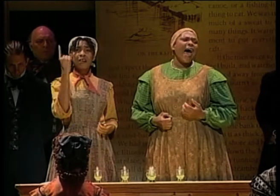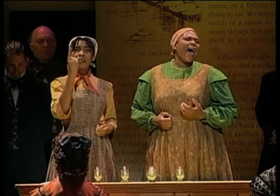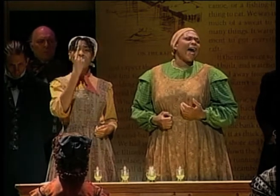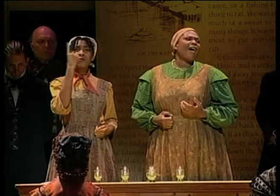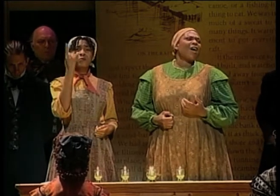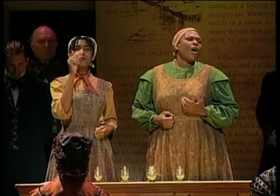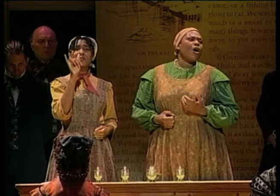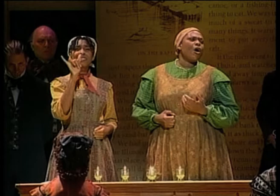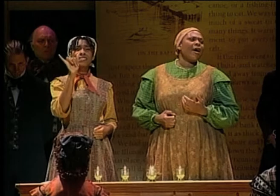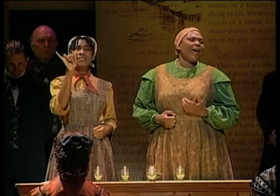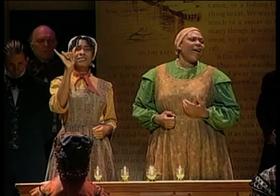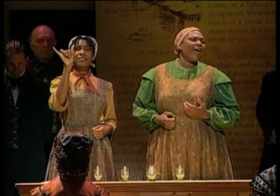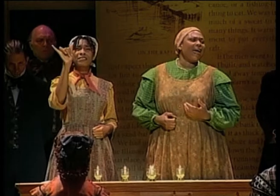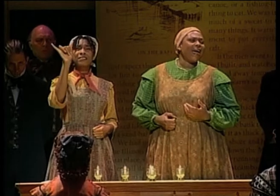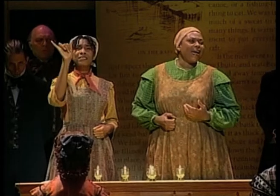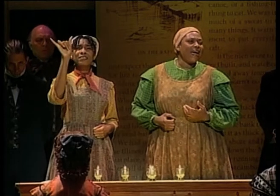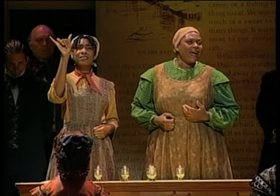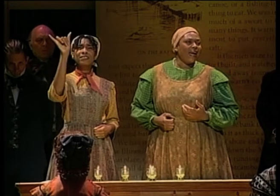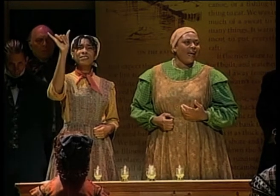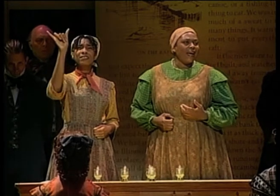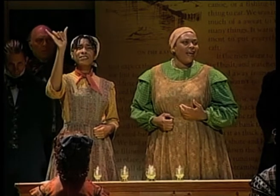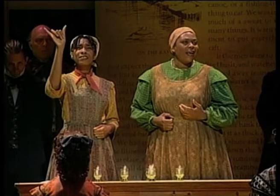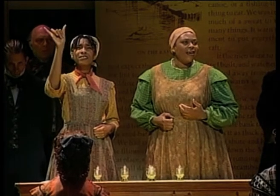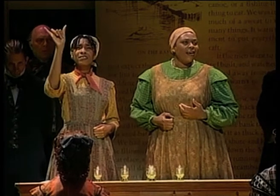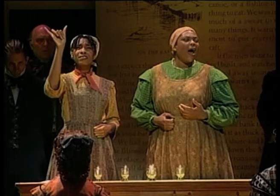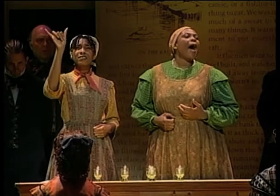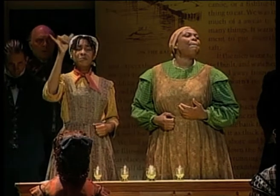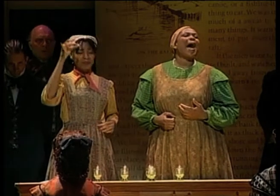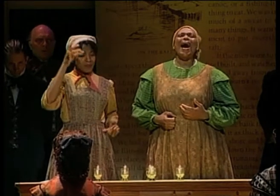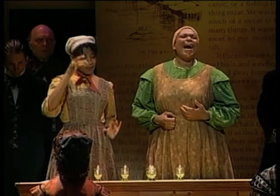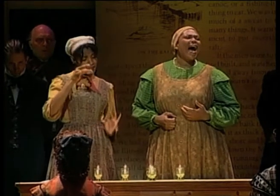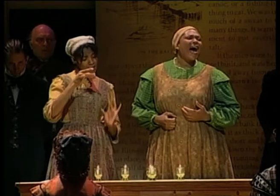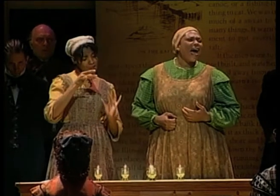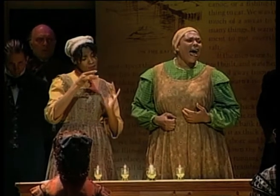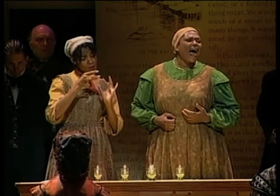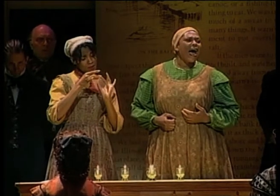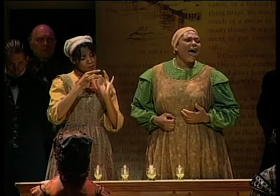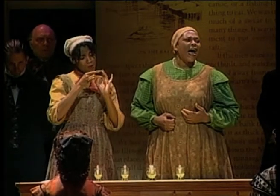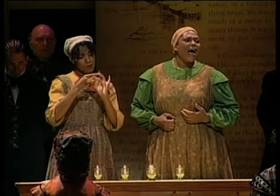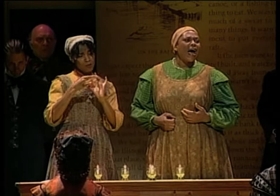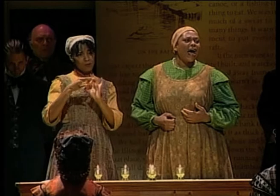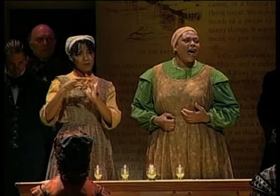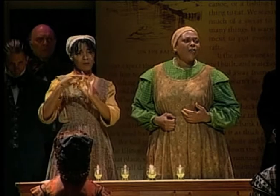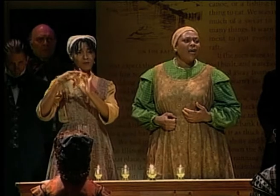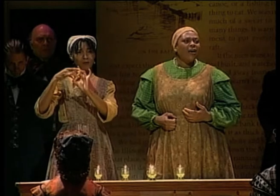McElroy said just learning to say the lines and the signs at the same time was the hardest part for all the cast.